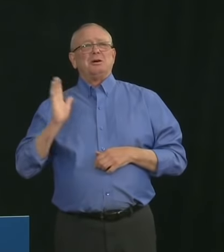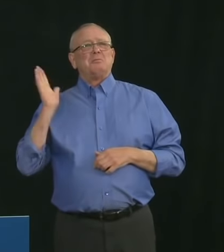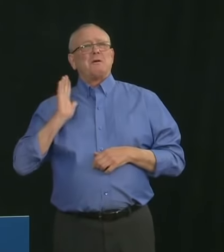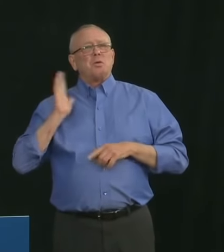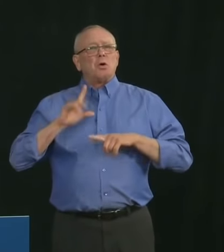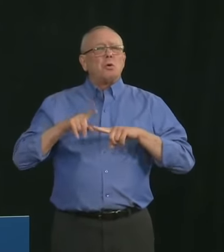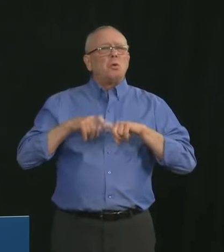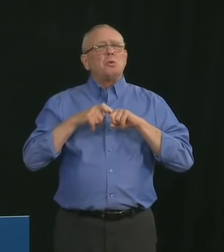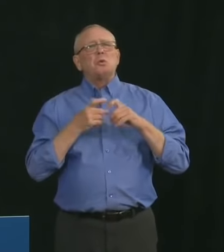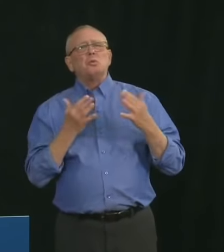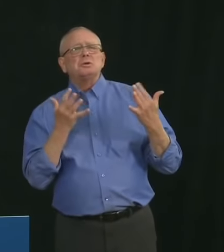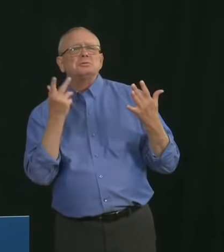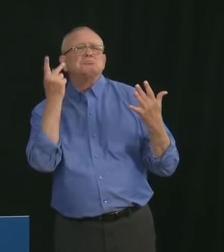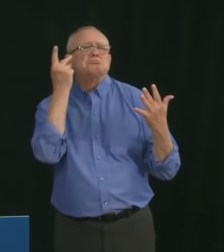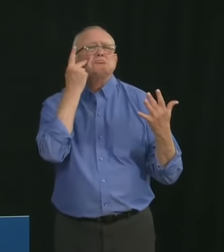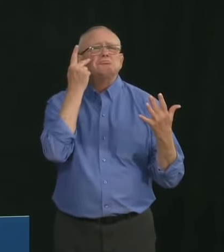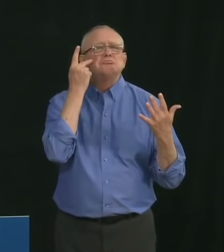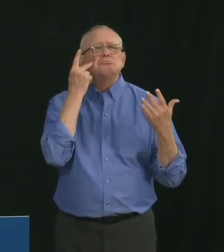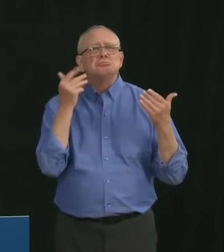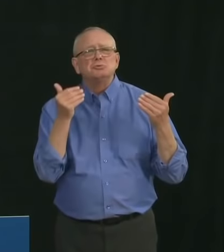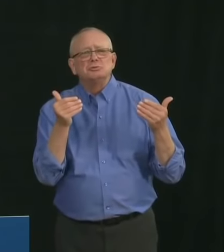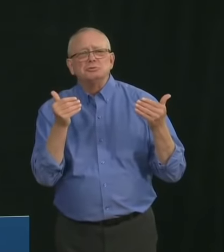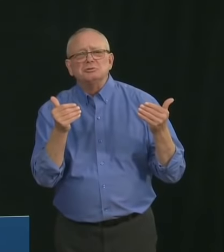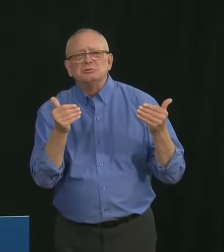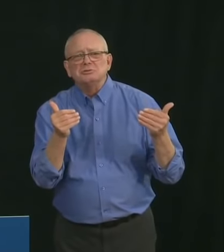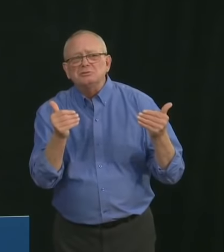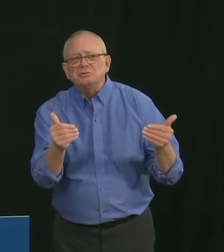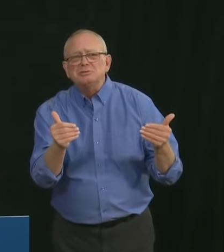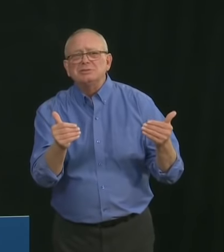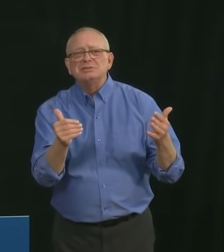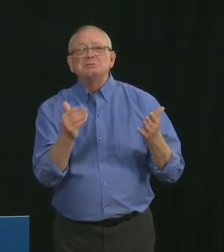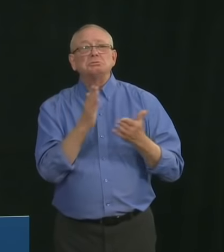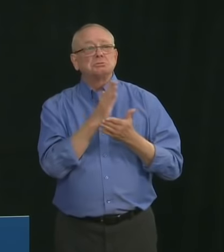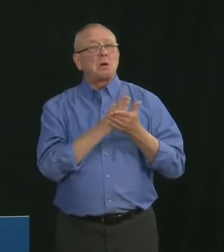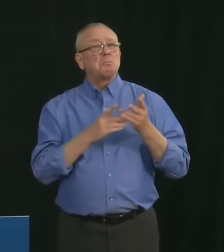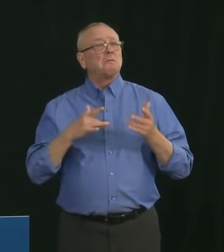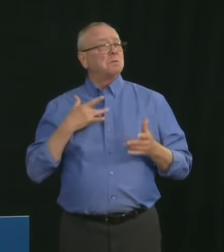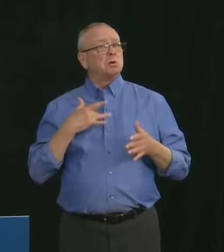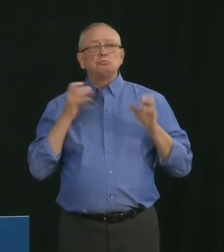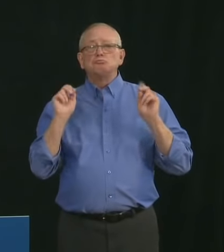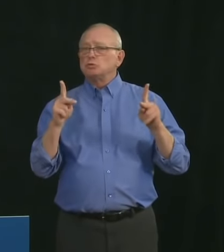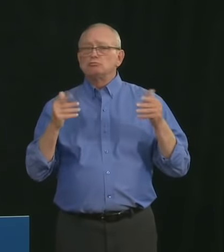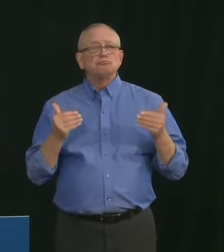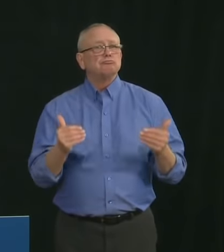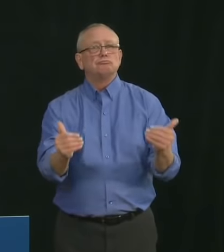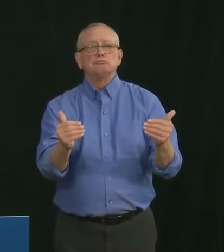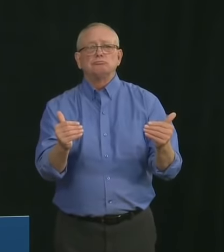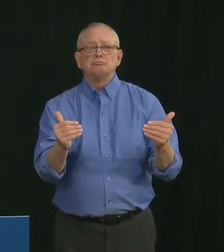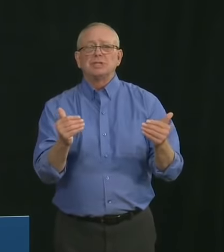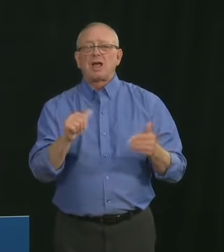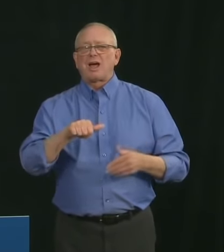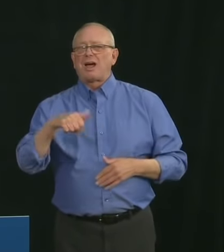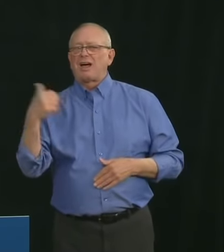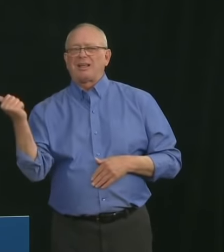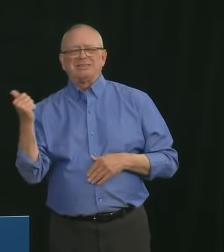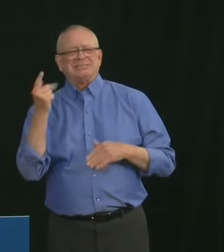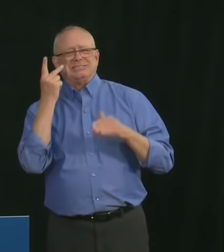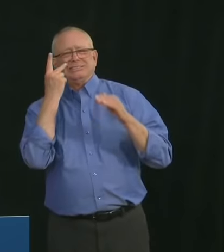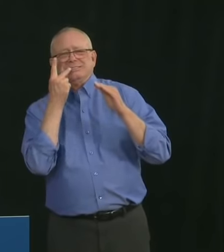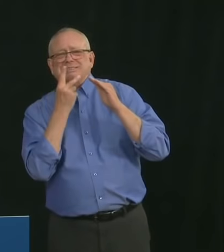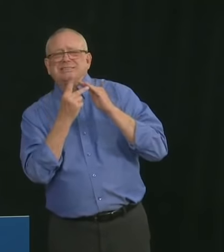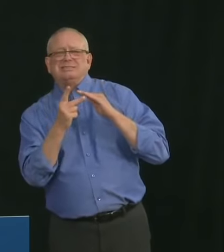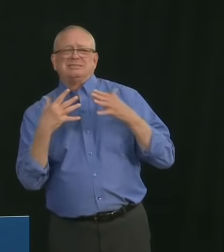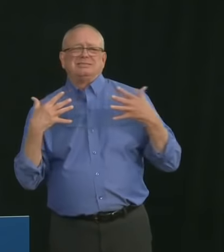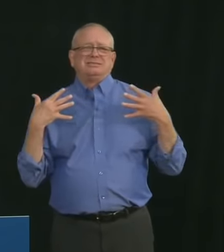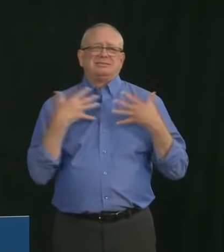others, anticipating this change may be causing moderate or even severe anxiety. Anxiety and fear can be